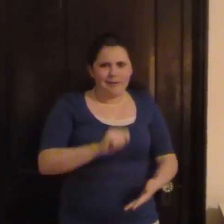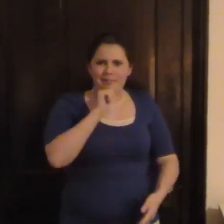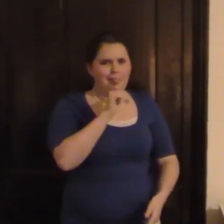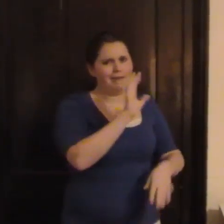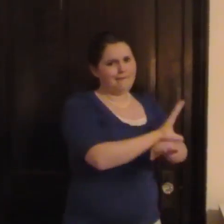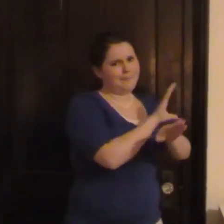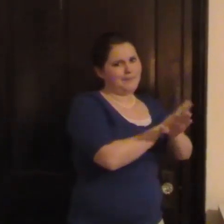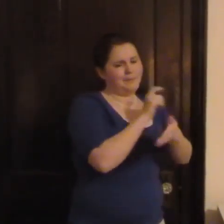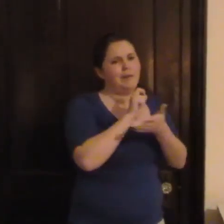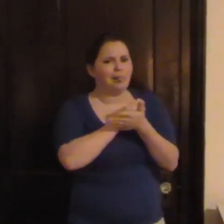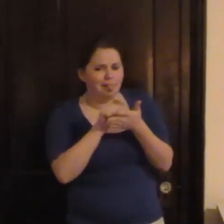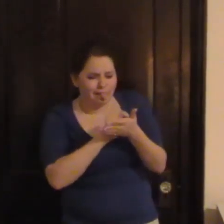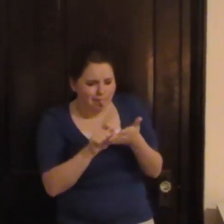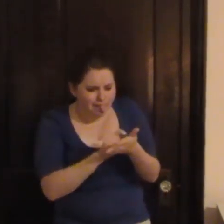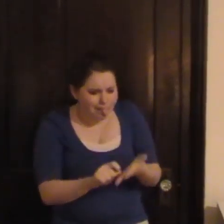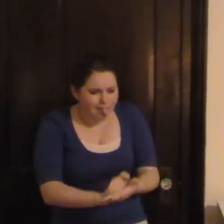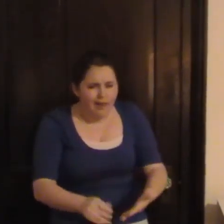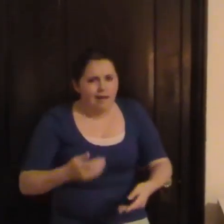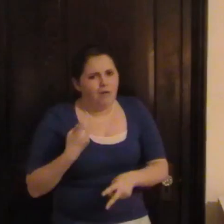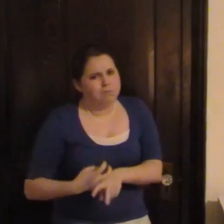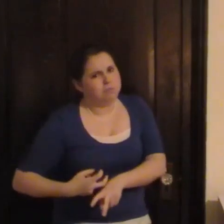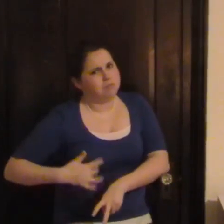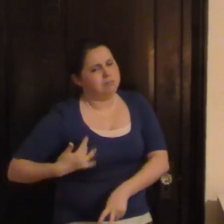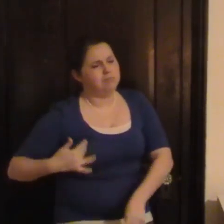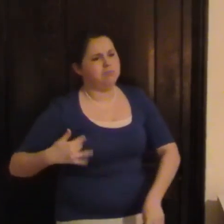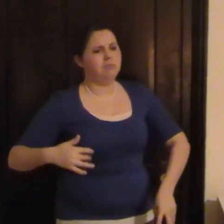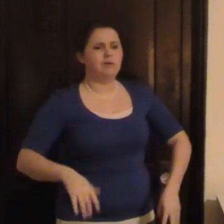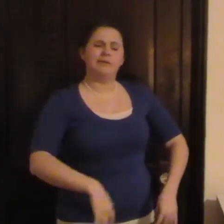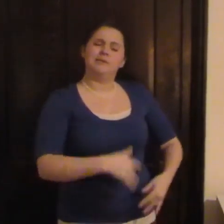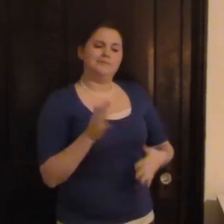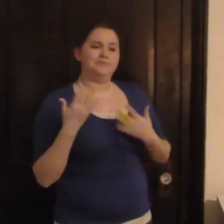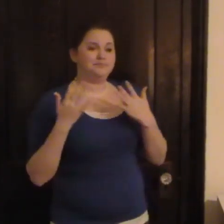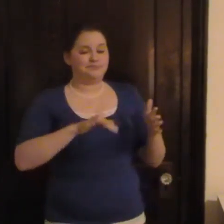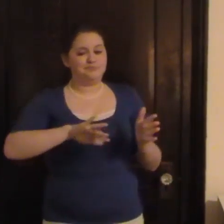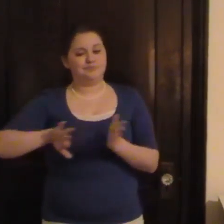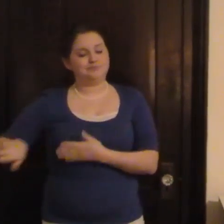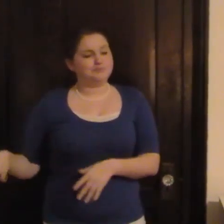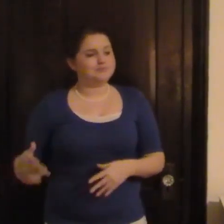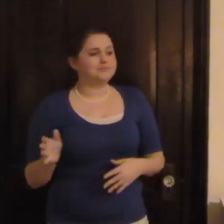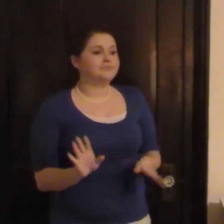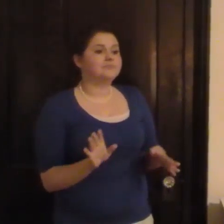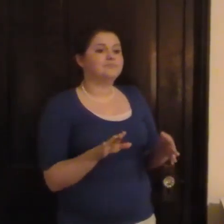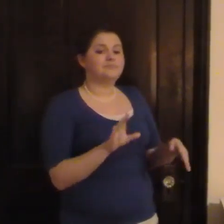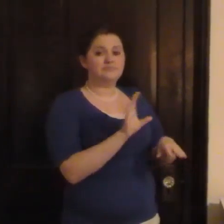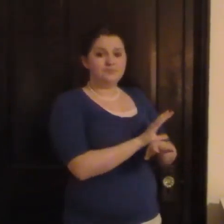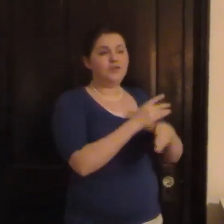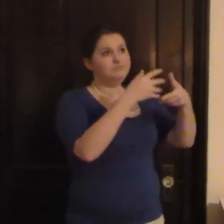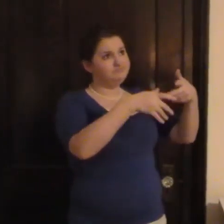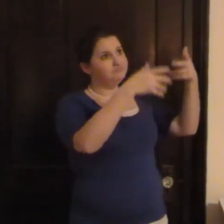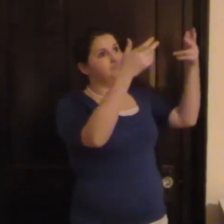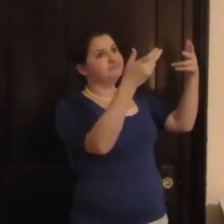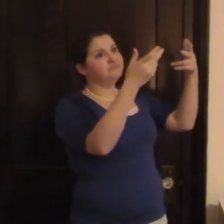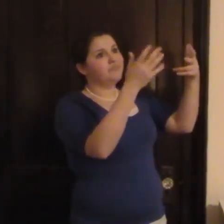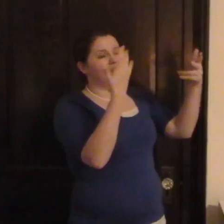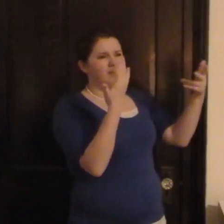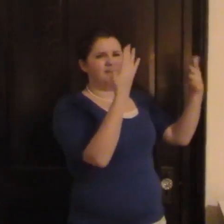someone to have to do manually. Once that's been done, then you're basically pretty much ready to go and start printing the checks. What